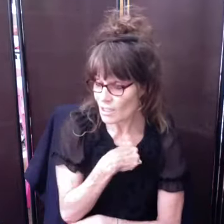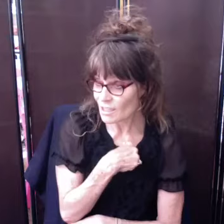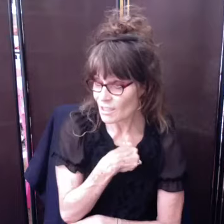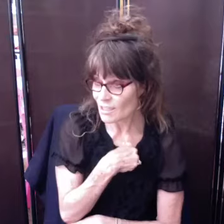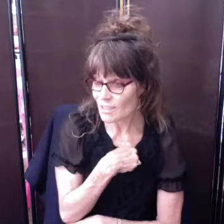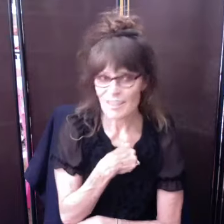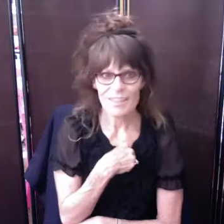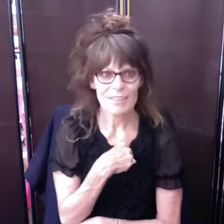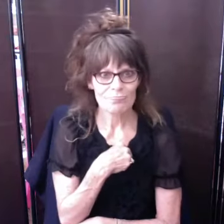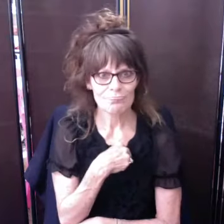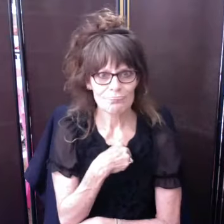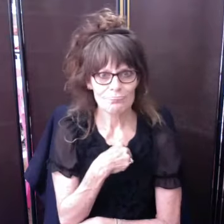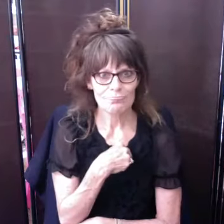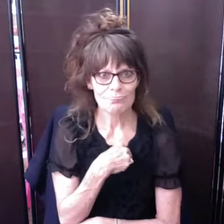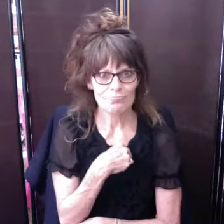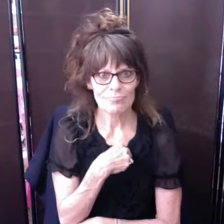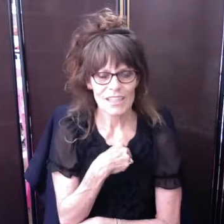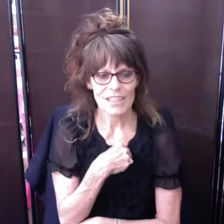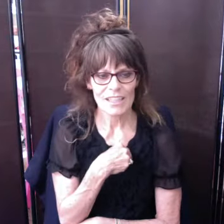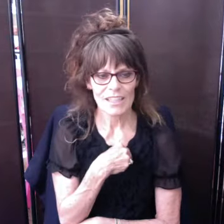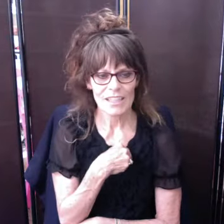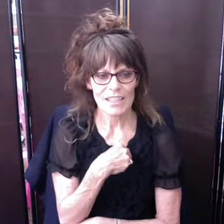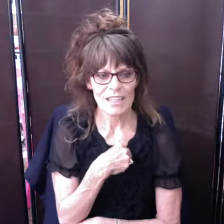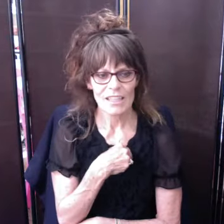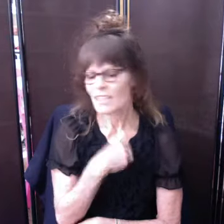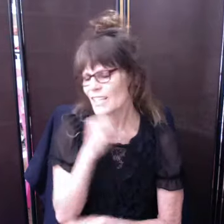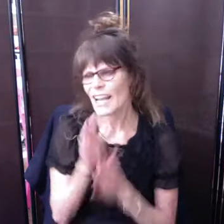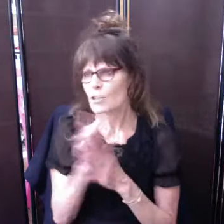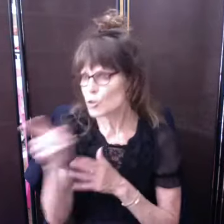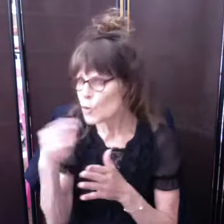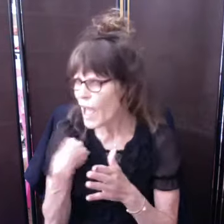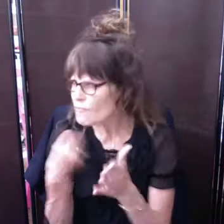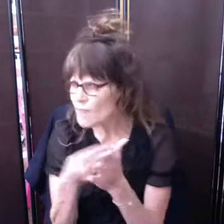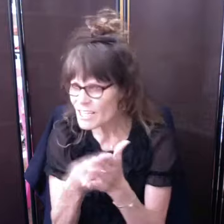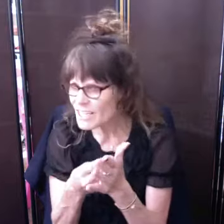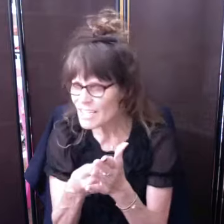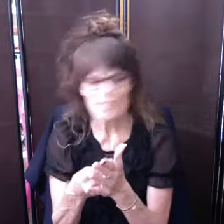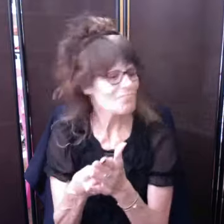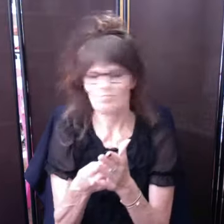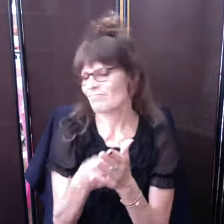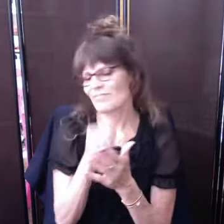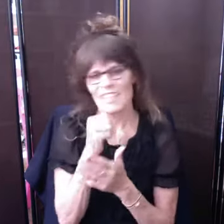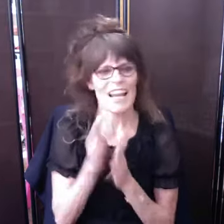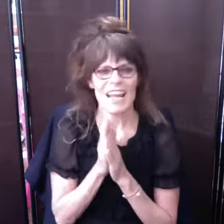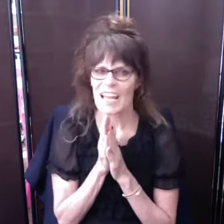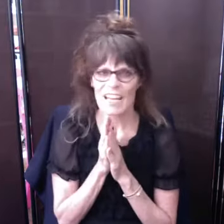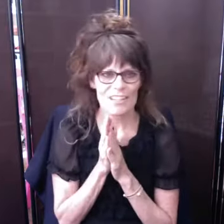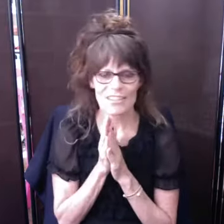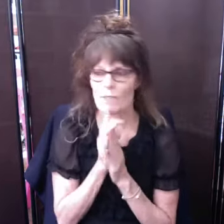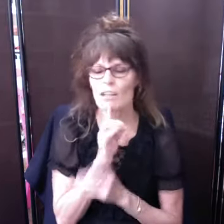us. And they didn't ask whether you had money for lunch or didn't have money for lunch or any of that other kind of stuff. They made sure the check just never